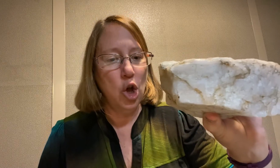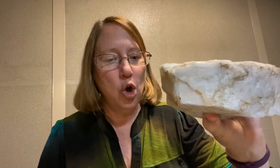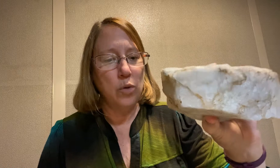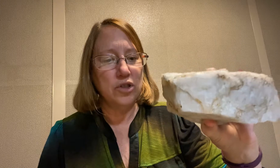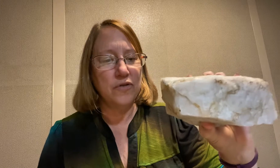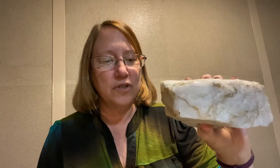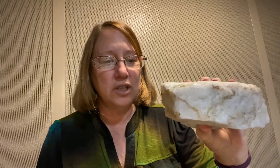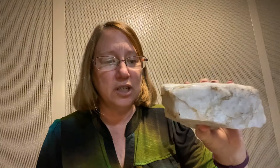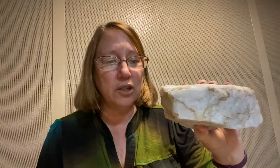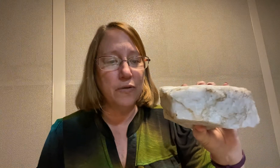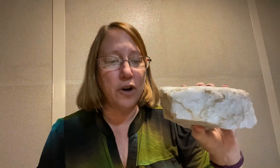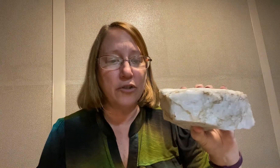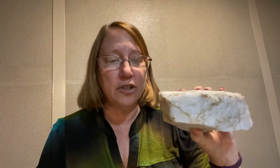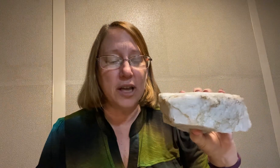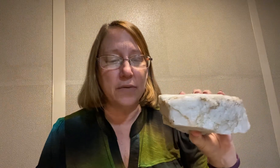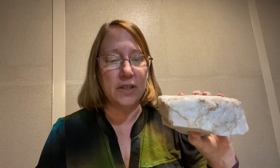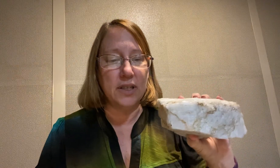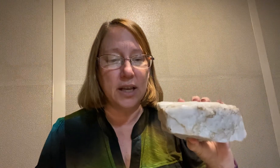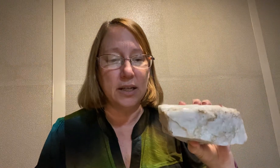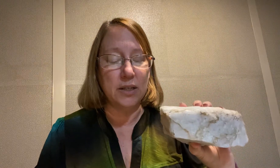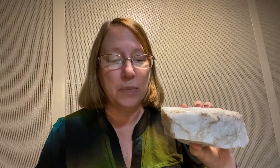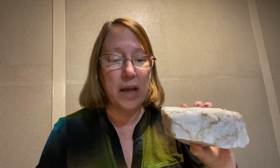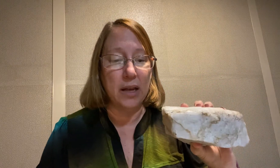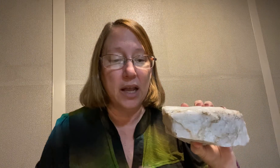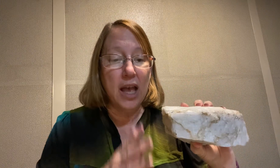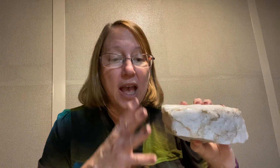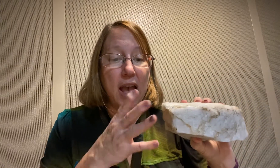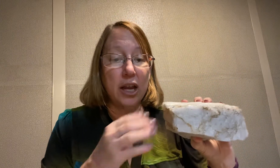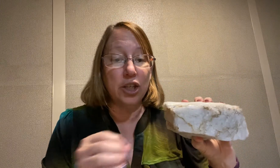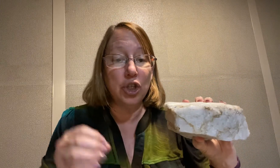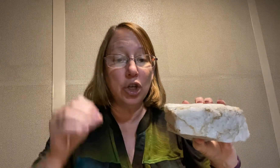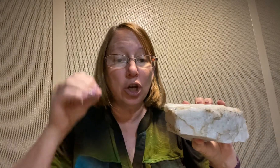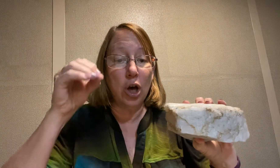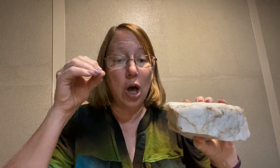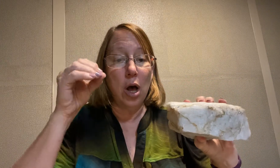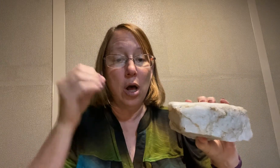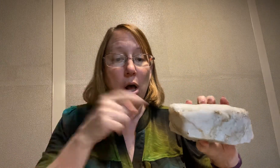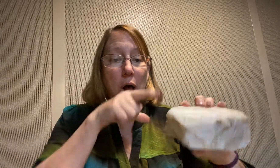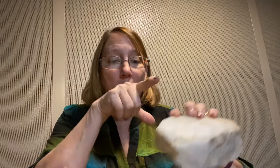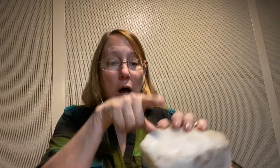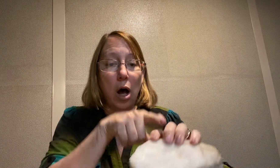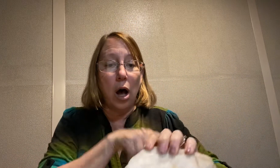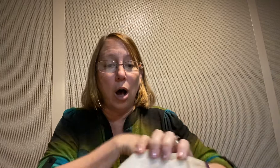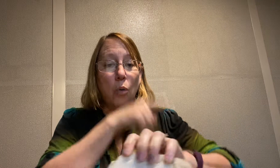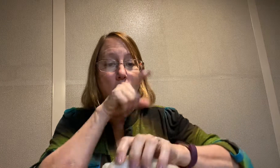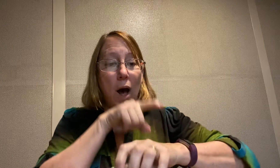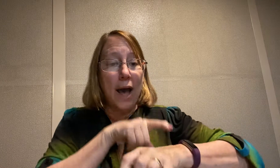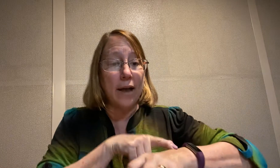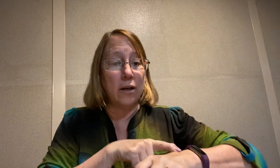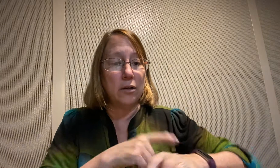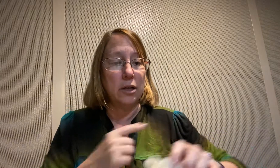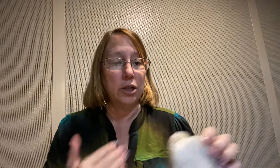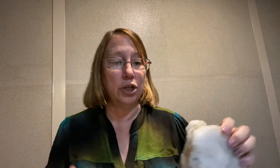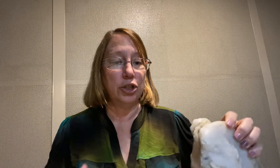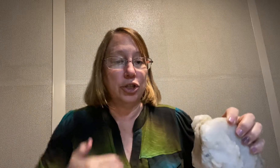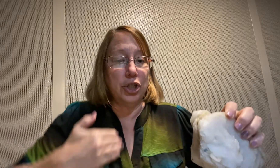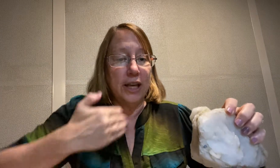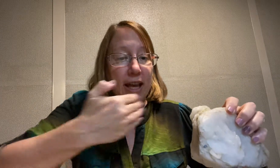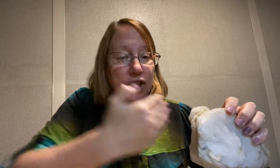was still further down the sandy spit, and it took a while to get to